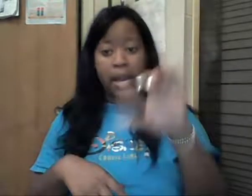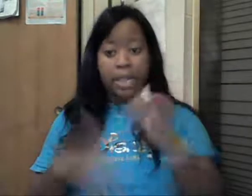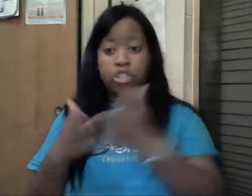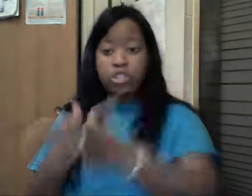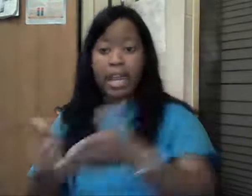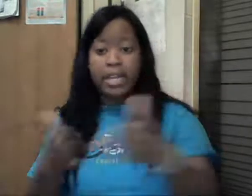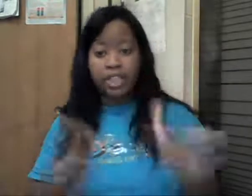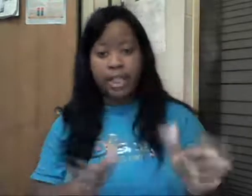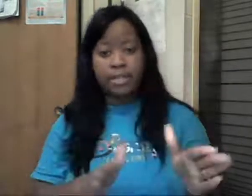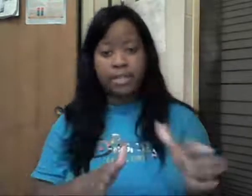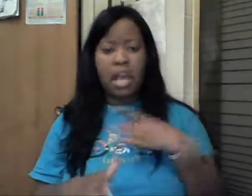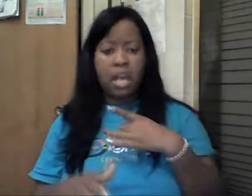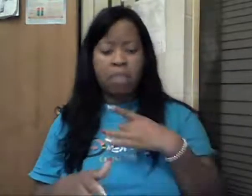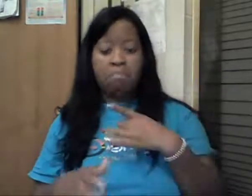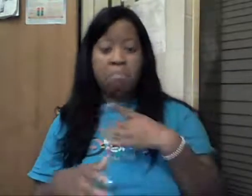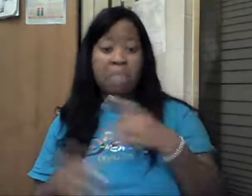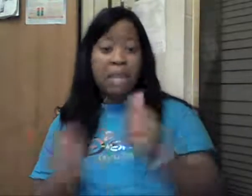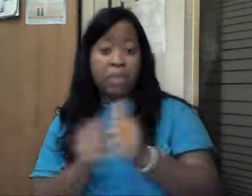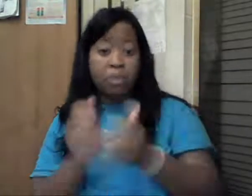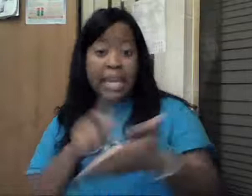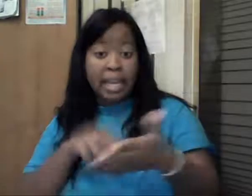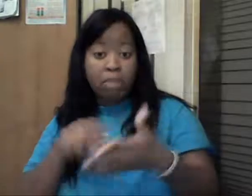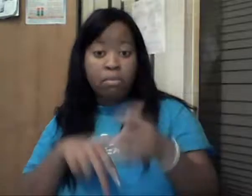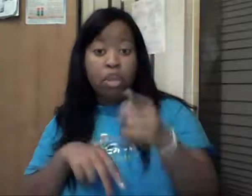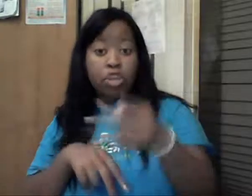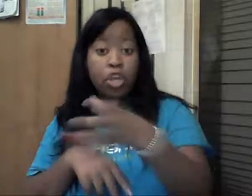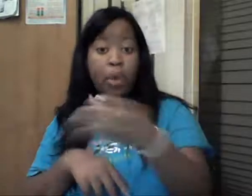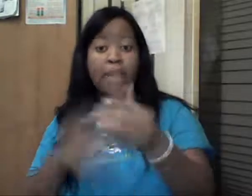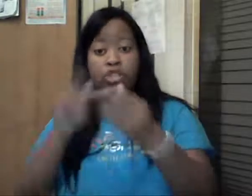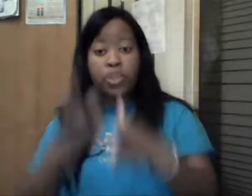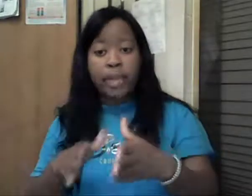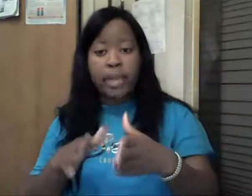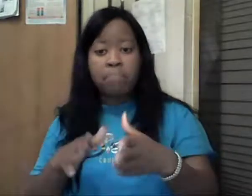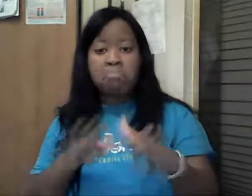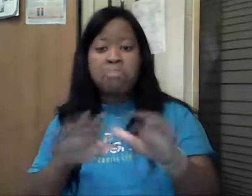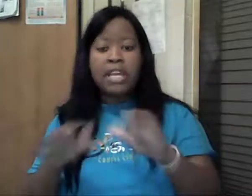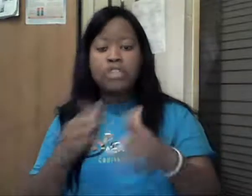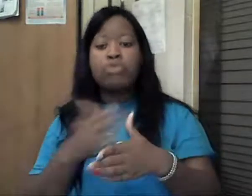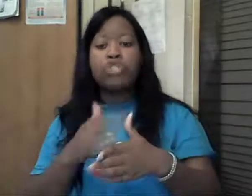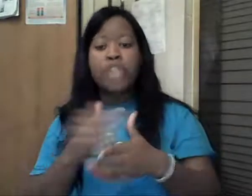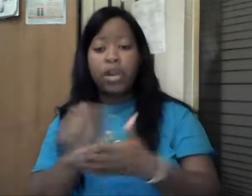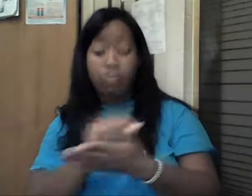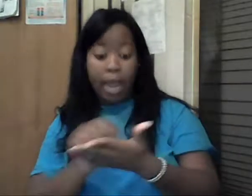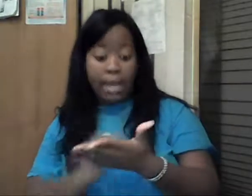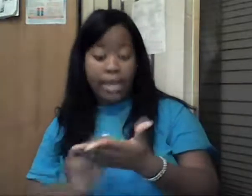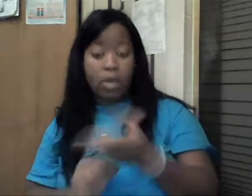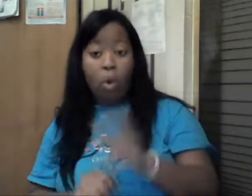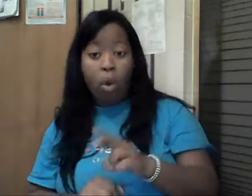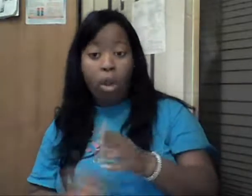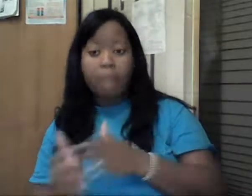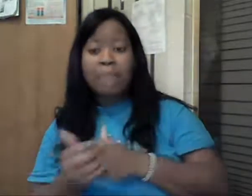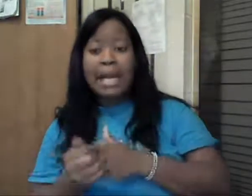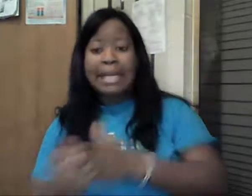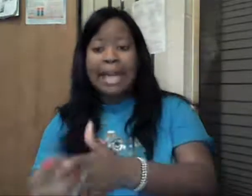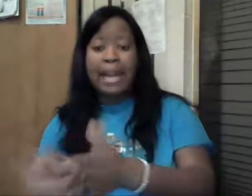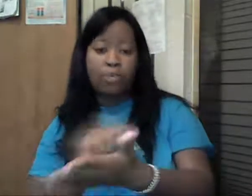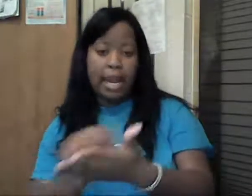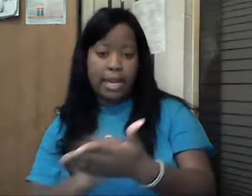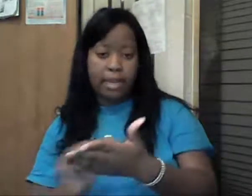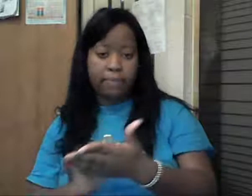mnemonic strategies. Like with reading, you and the student can do shared writing or guided writing.